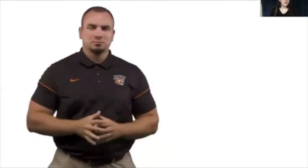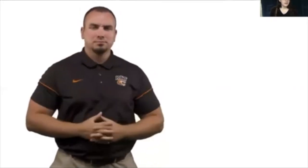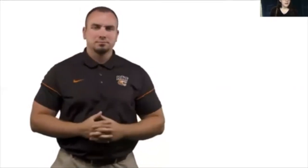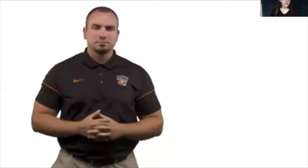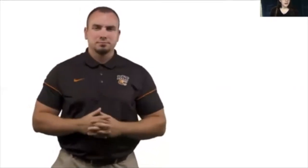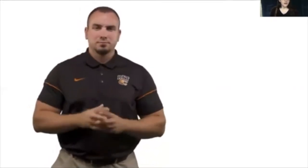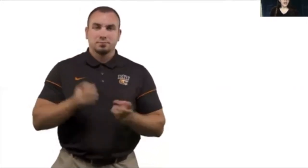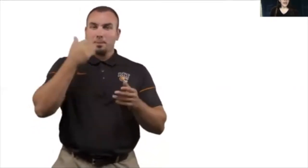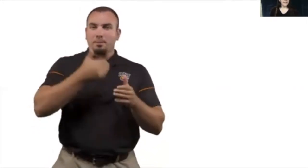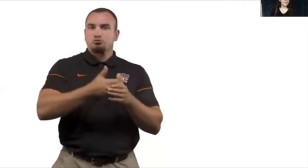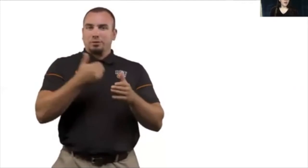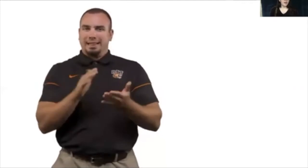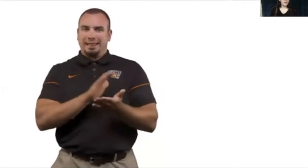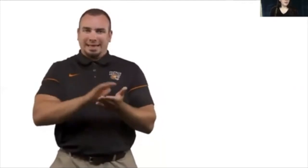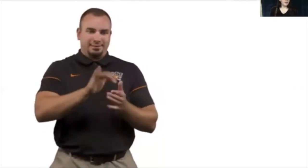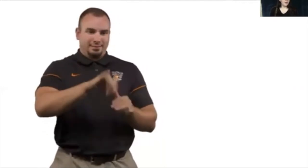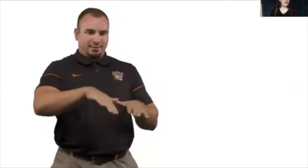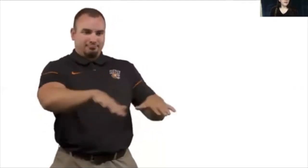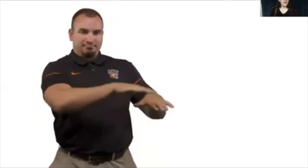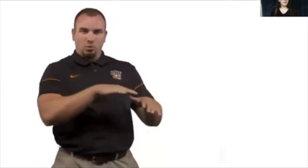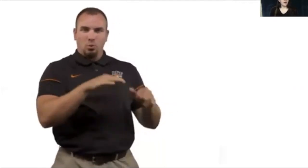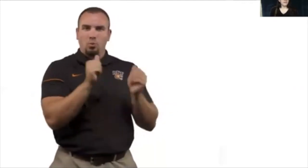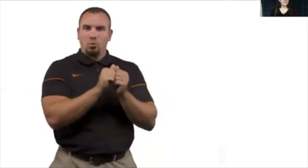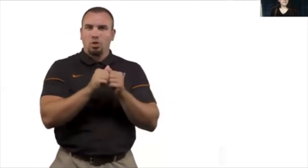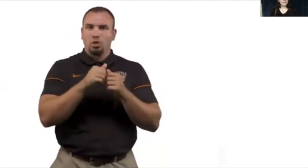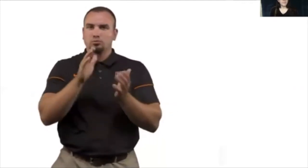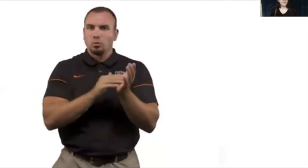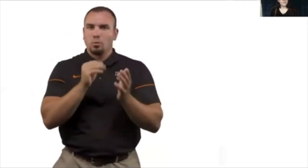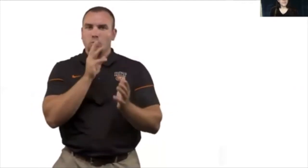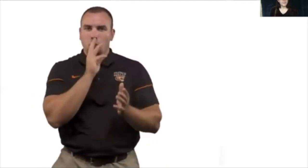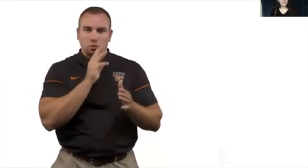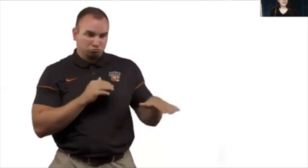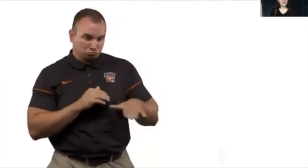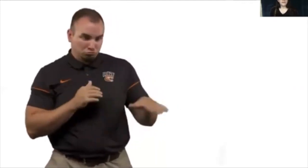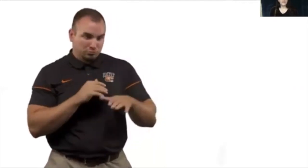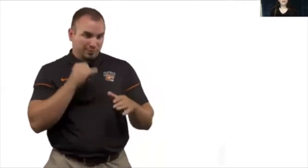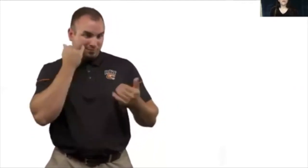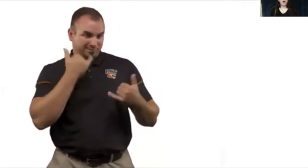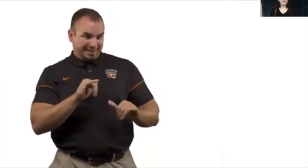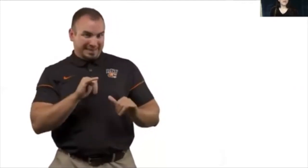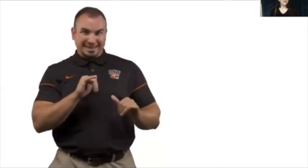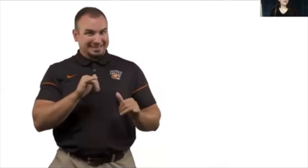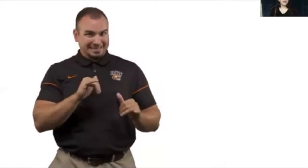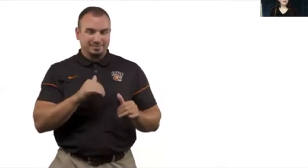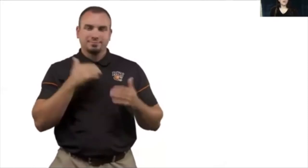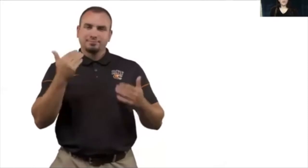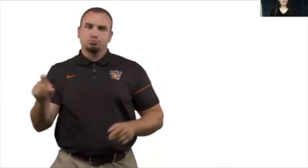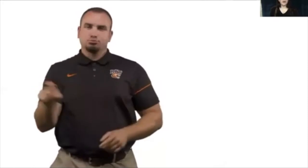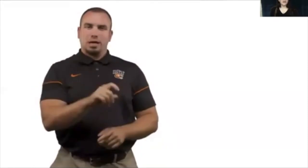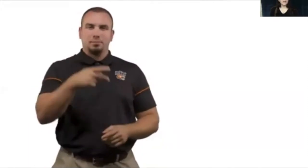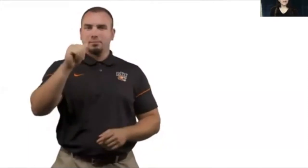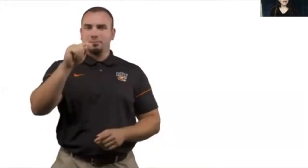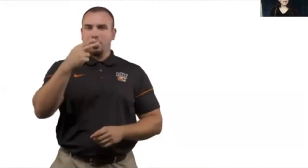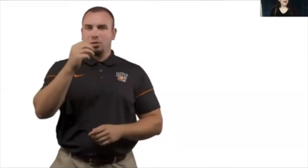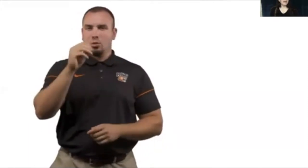on your hands that's bothering you, you can go ahead and wash them. It's important to wash the surface area with soap and